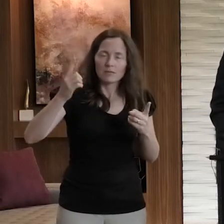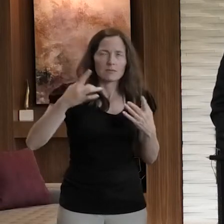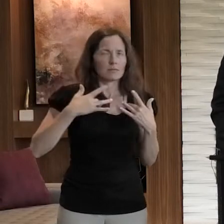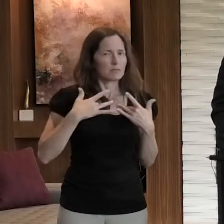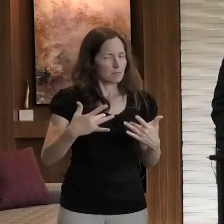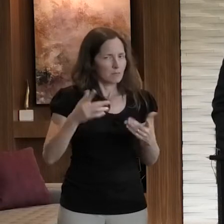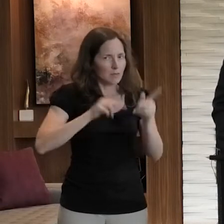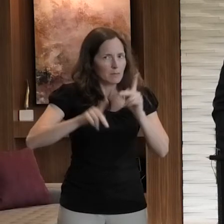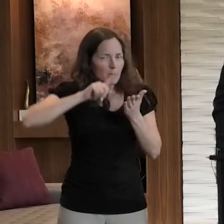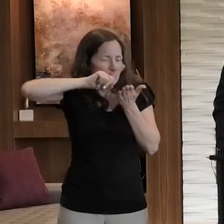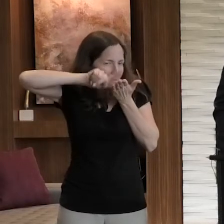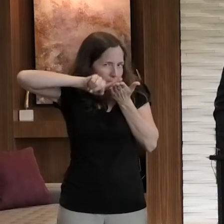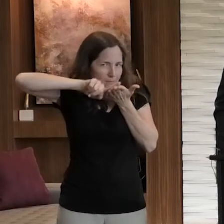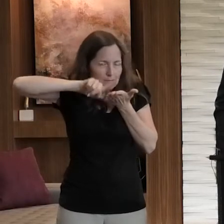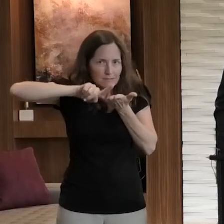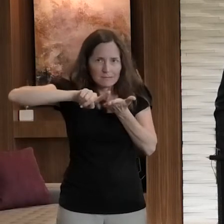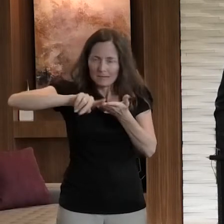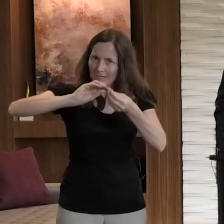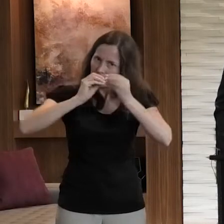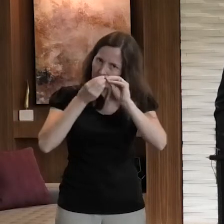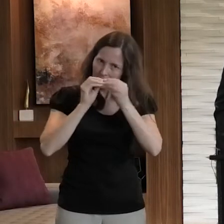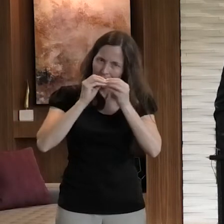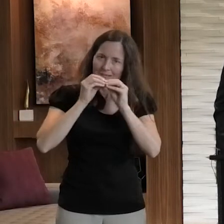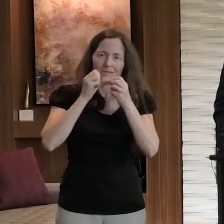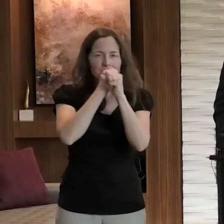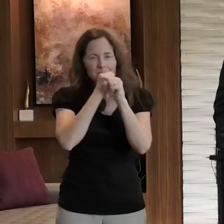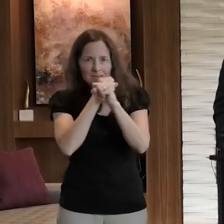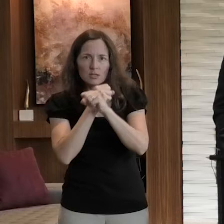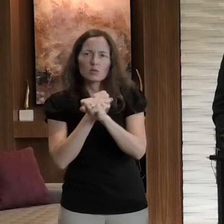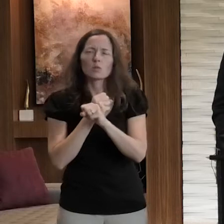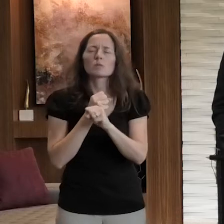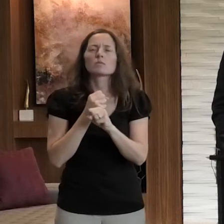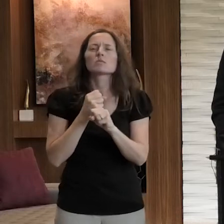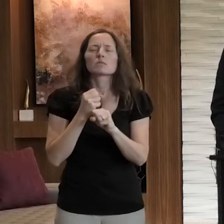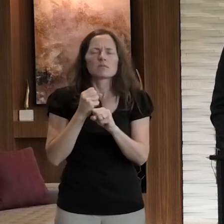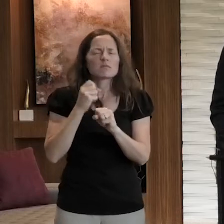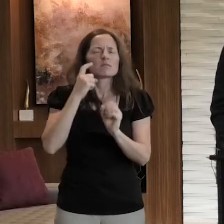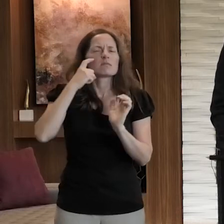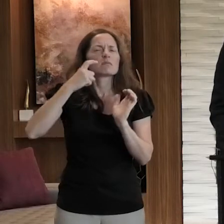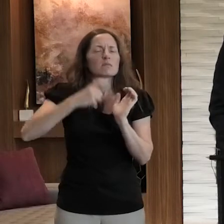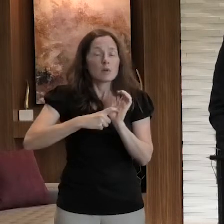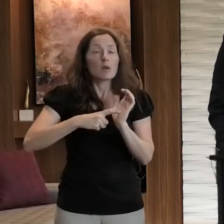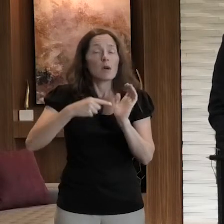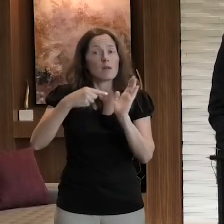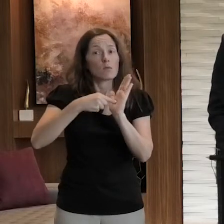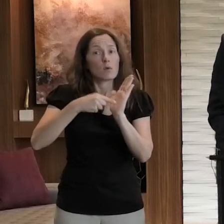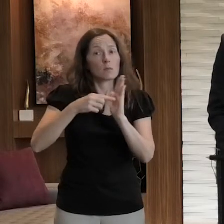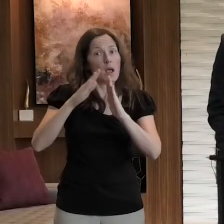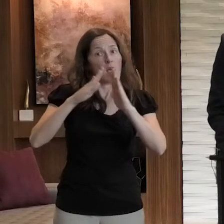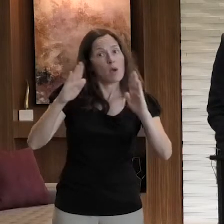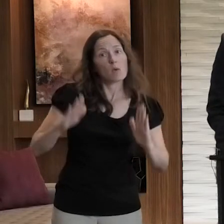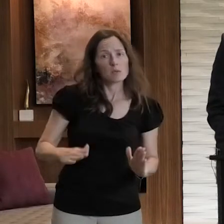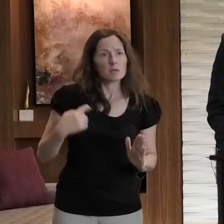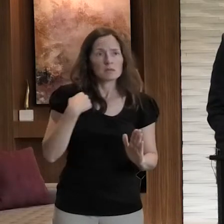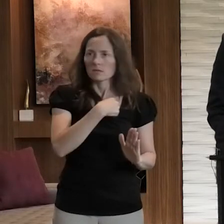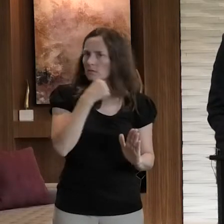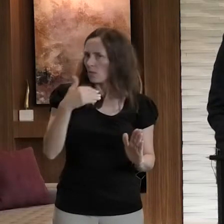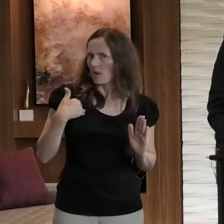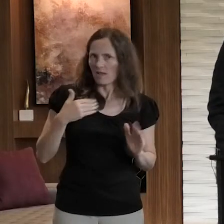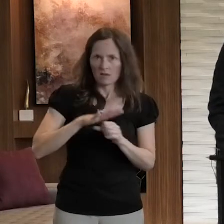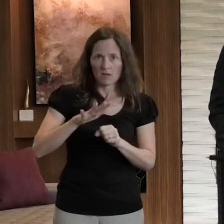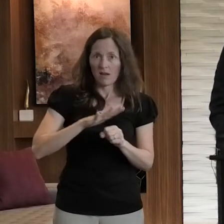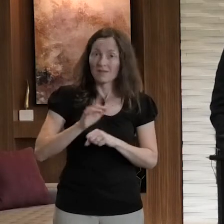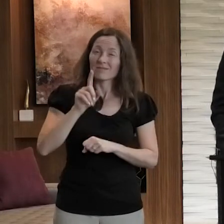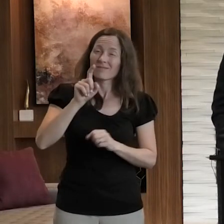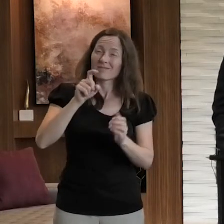about a 5,000 rental unit deficiency in affordable housing. 5,000. So we